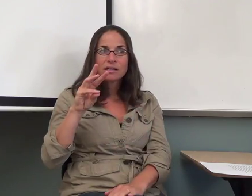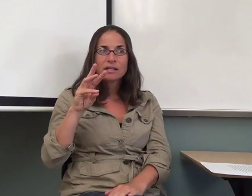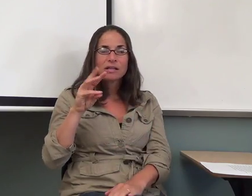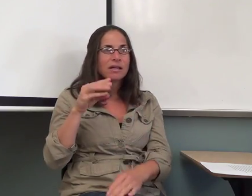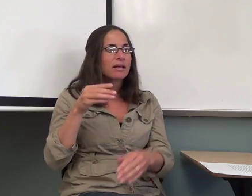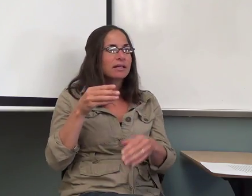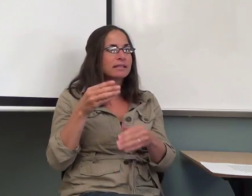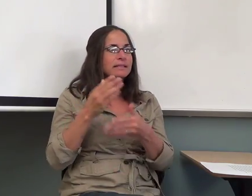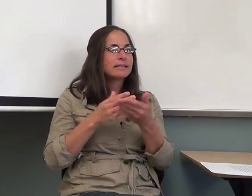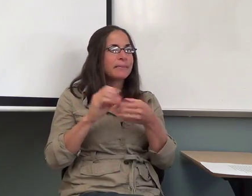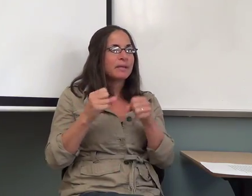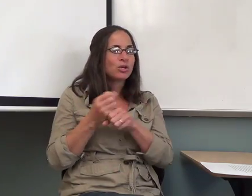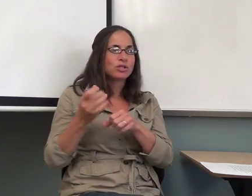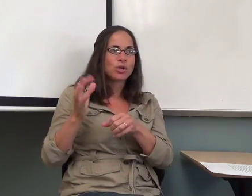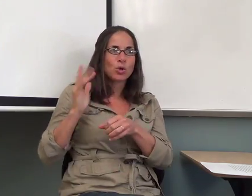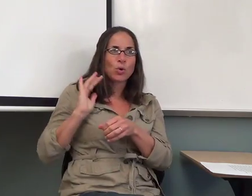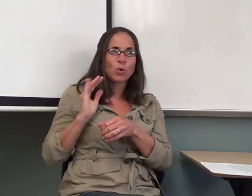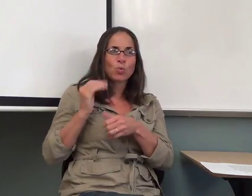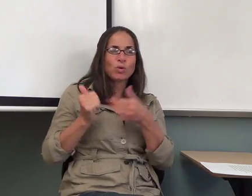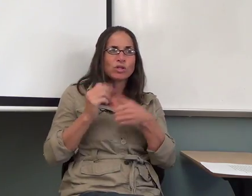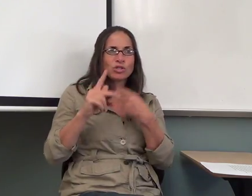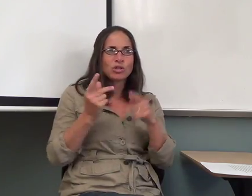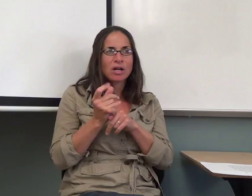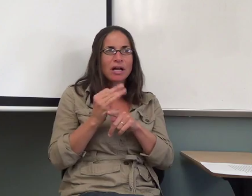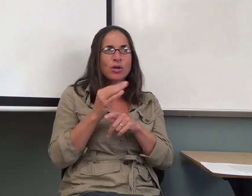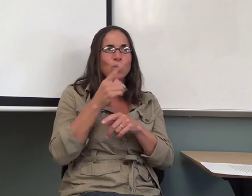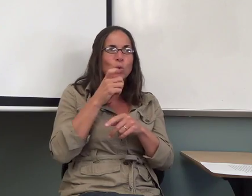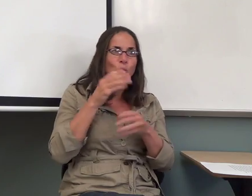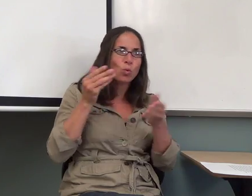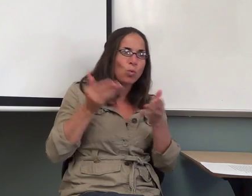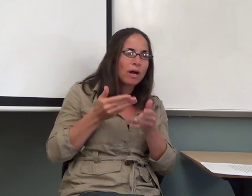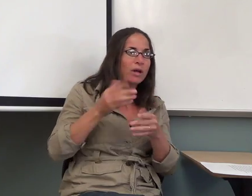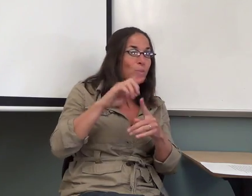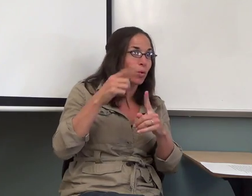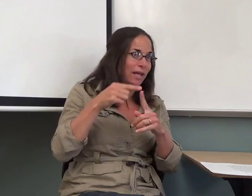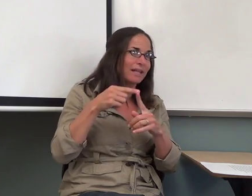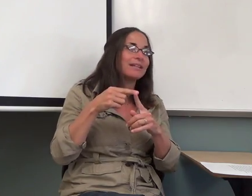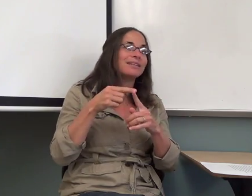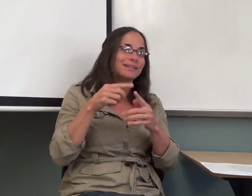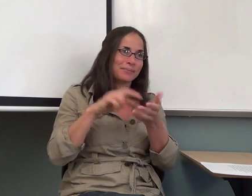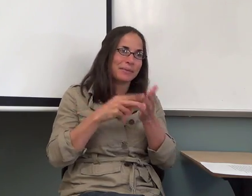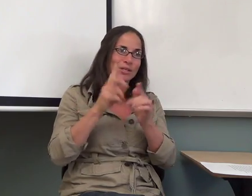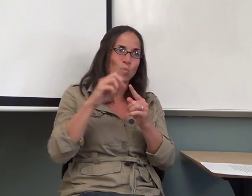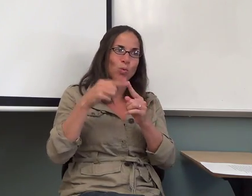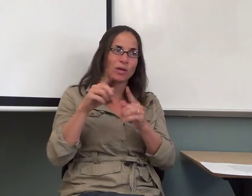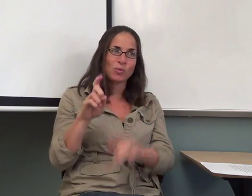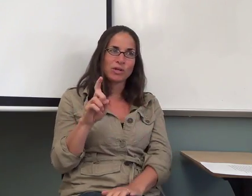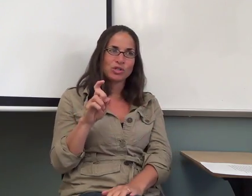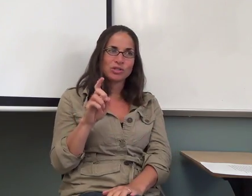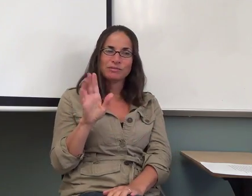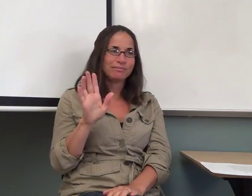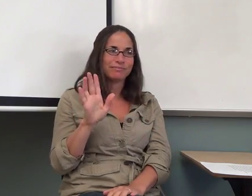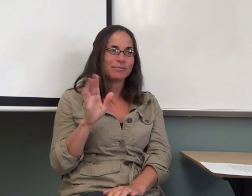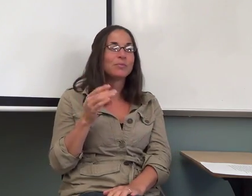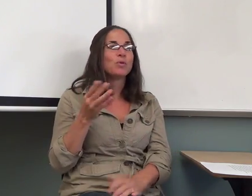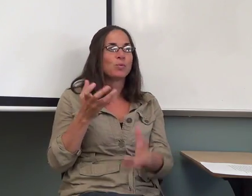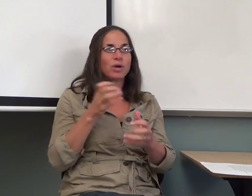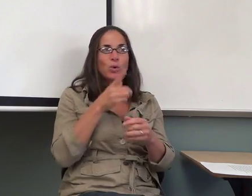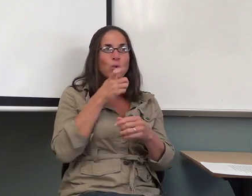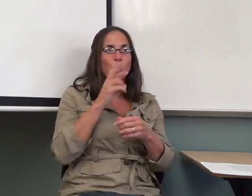A what? It starts with a W? Is it a who, a what? When question. So we're looking for a who or a what question. So